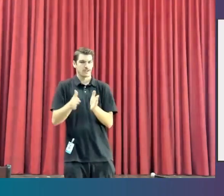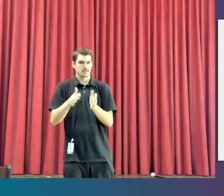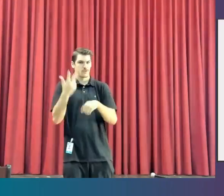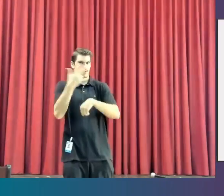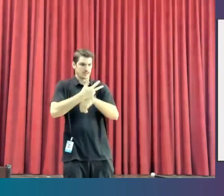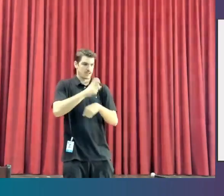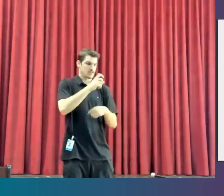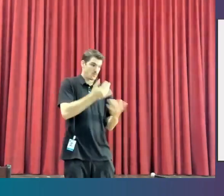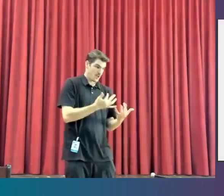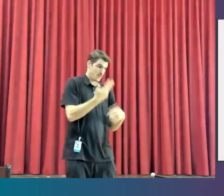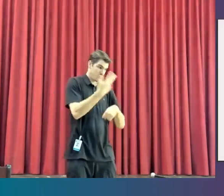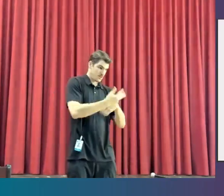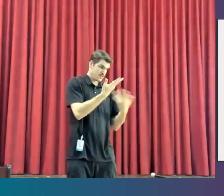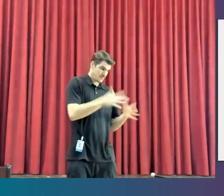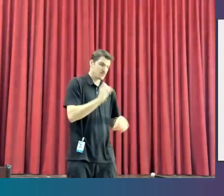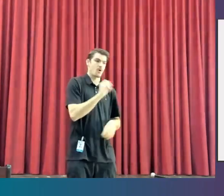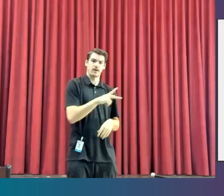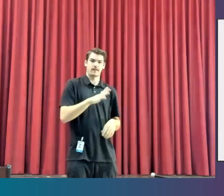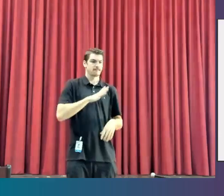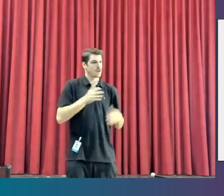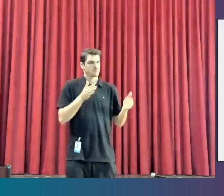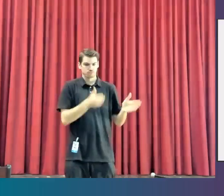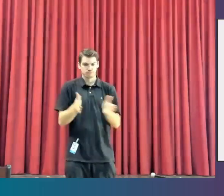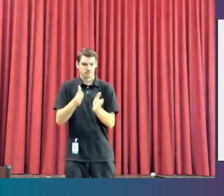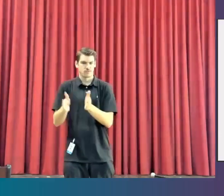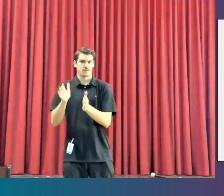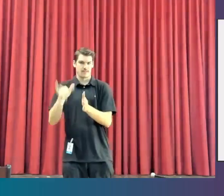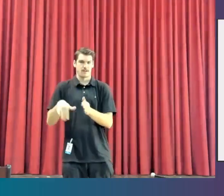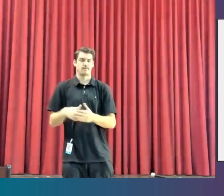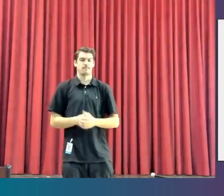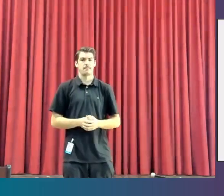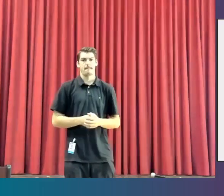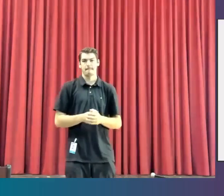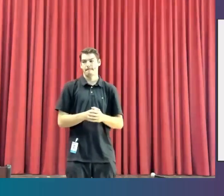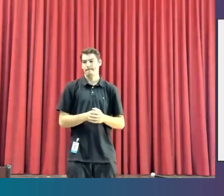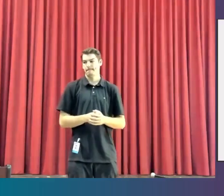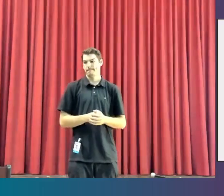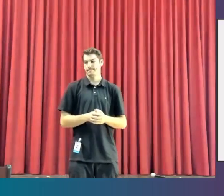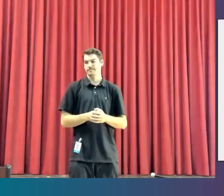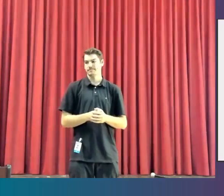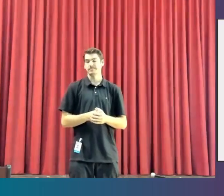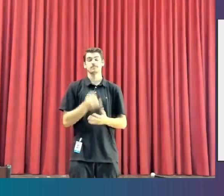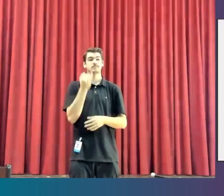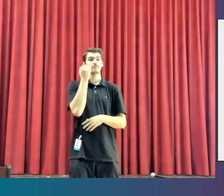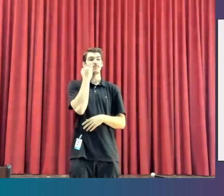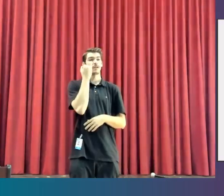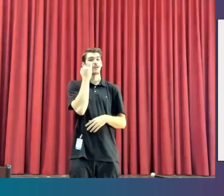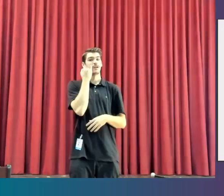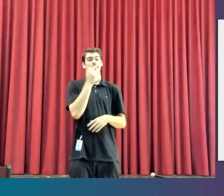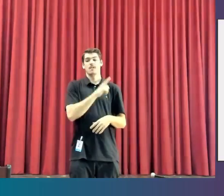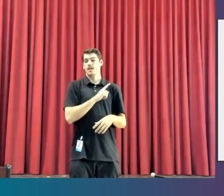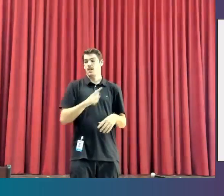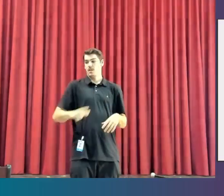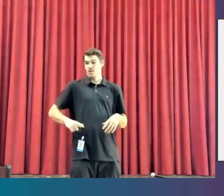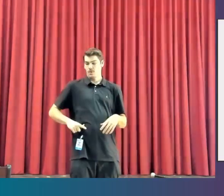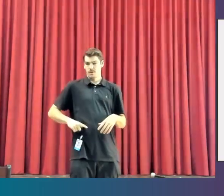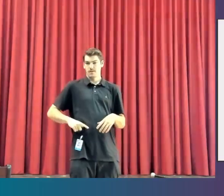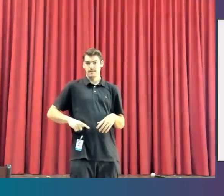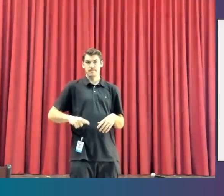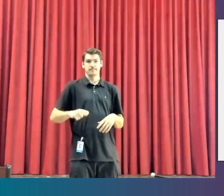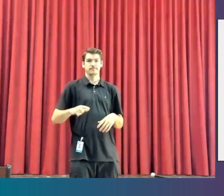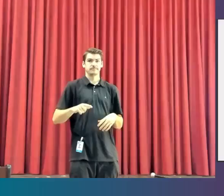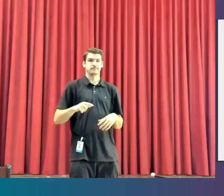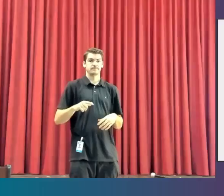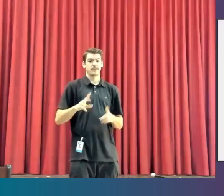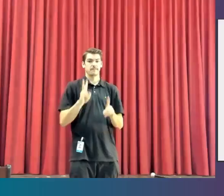So it's not the eviction itself. if a landlord files the